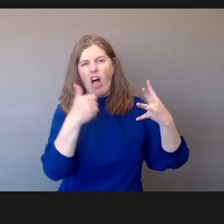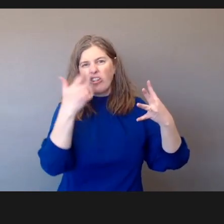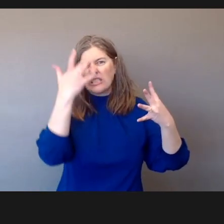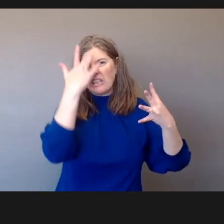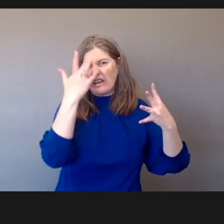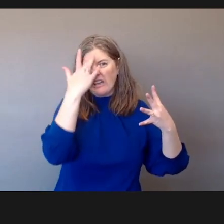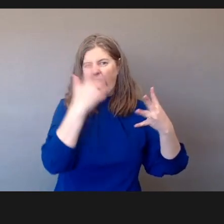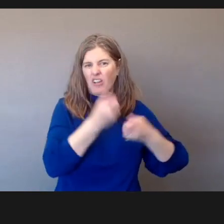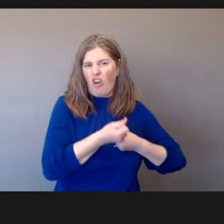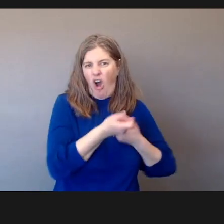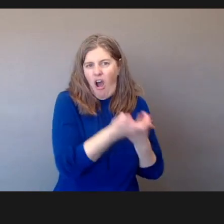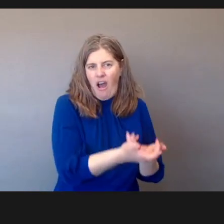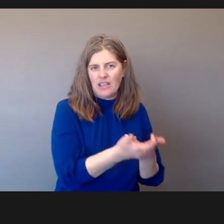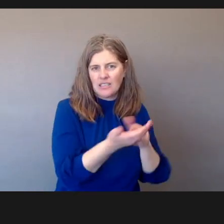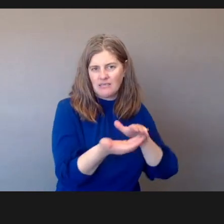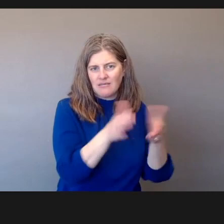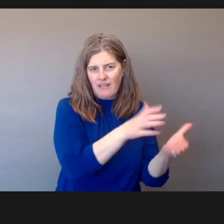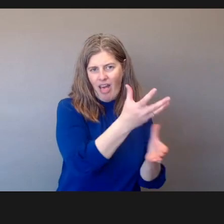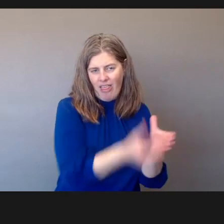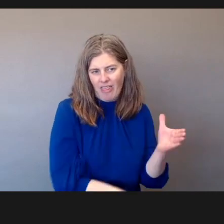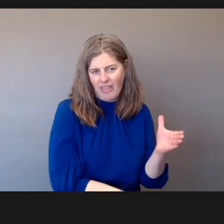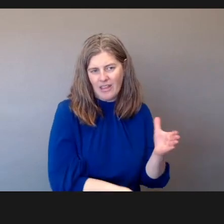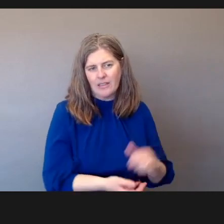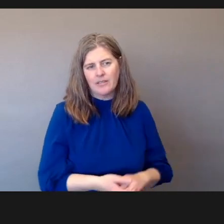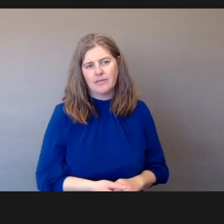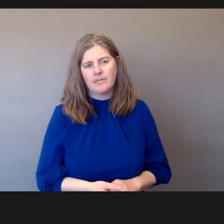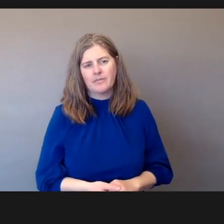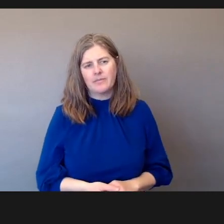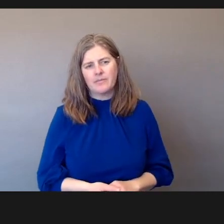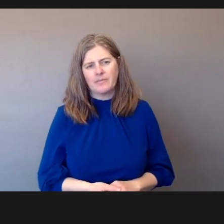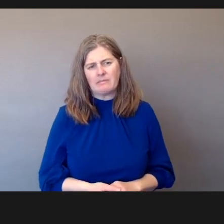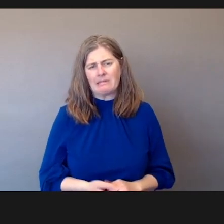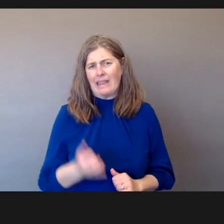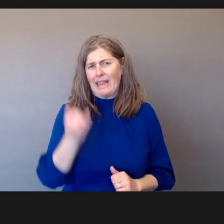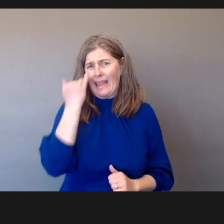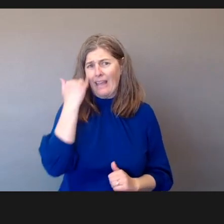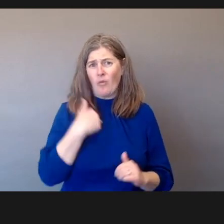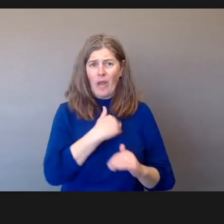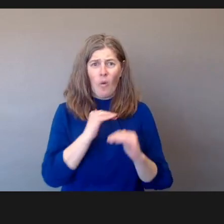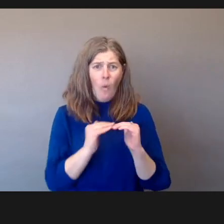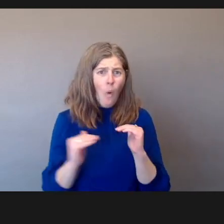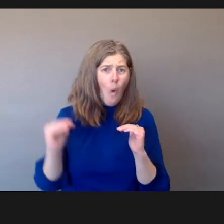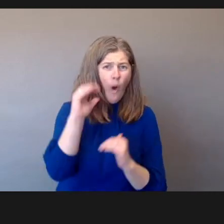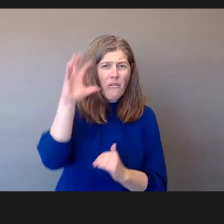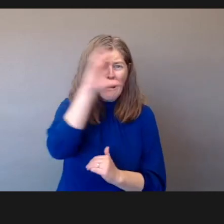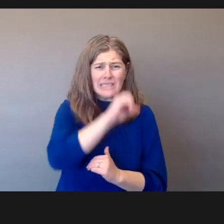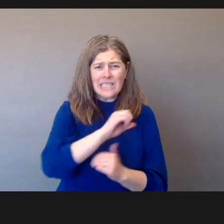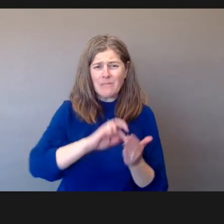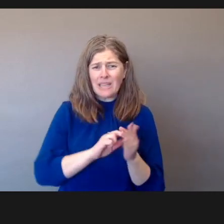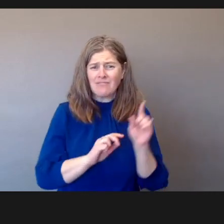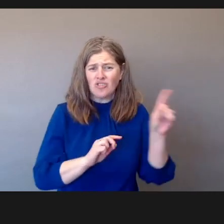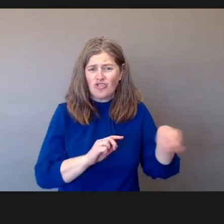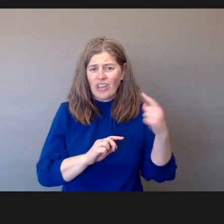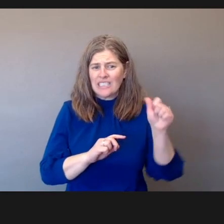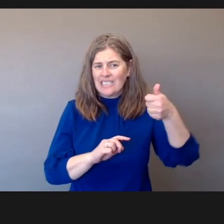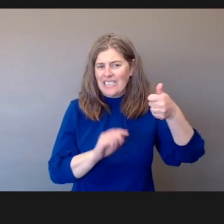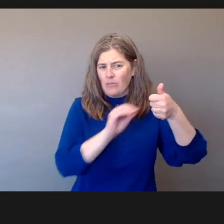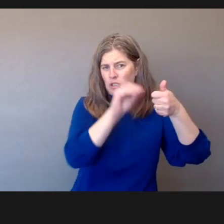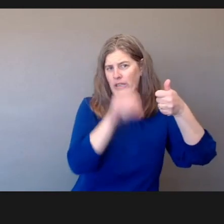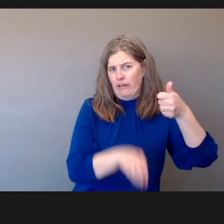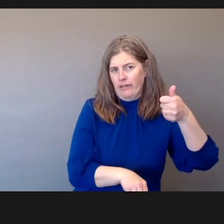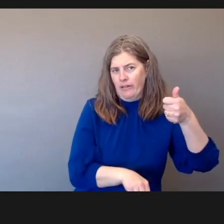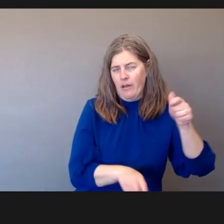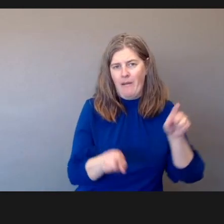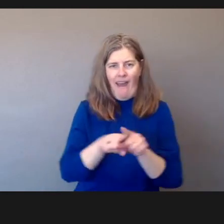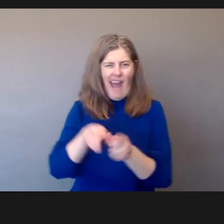that contributed to death. So if we are overestimating, it's by 10%, but as a physician, I